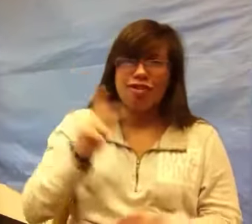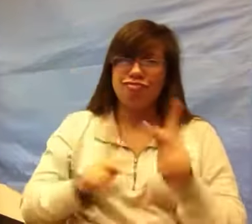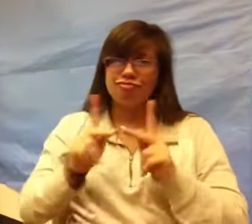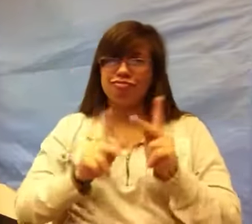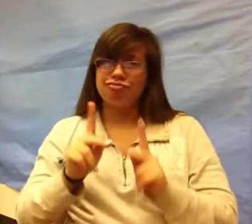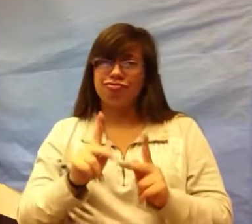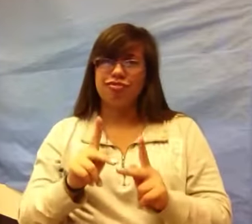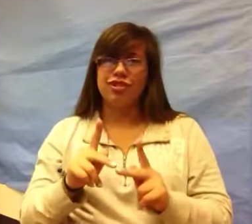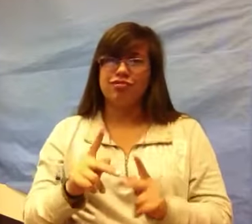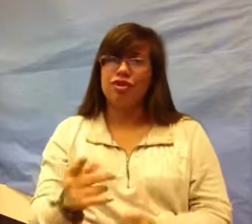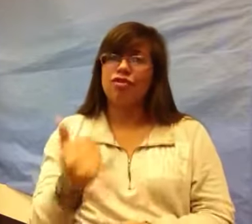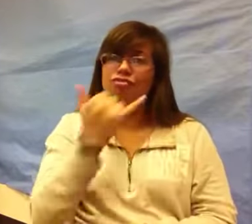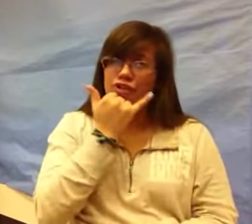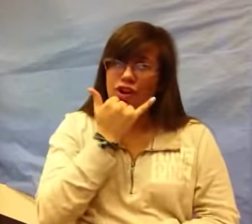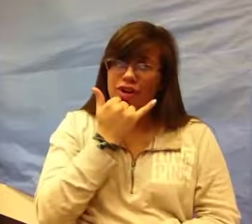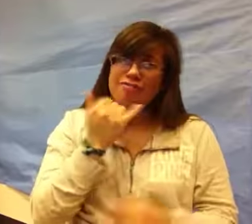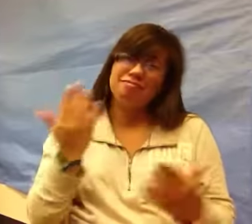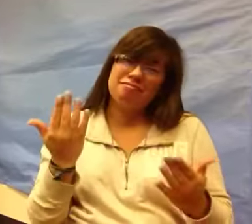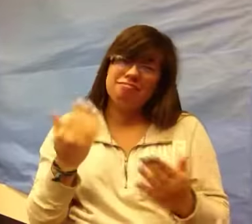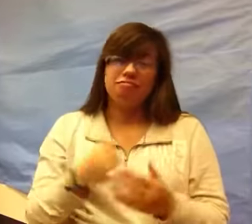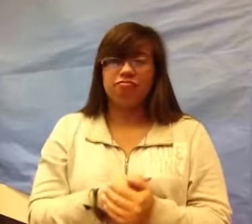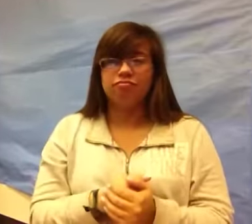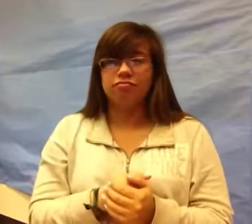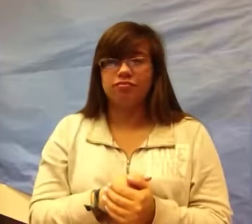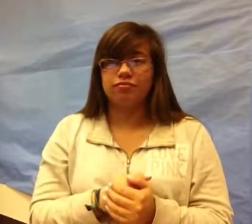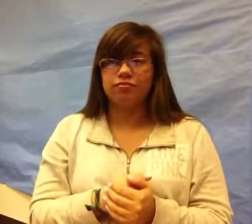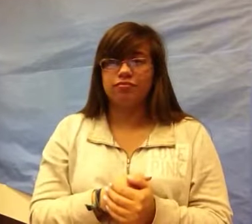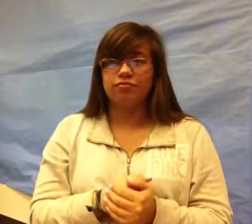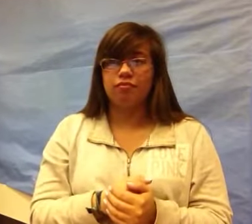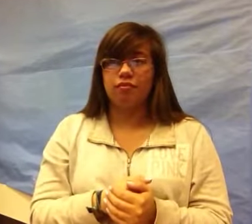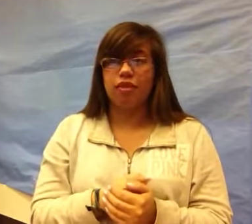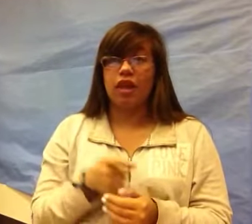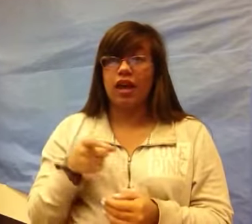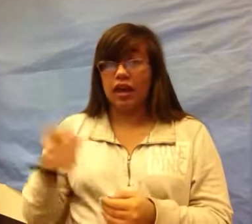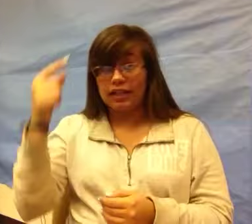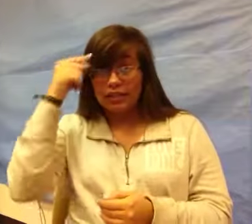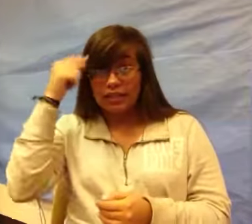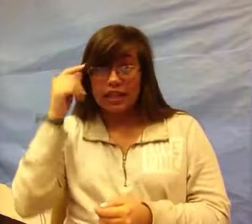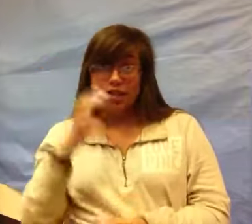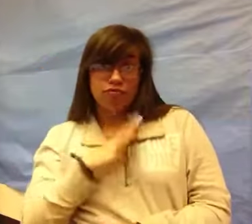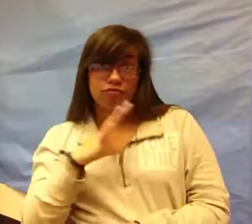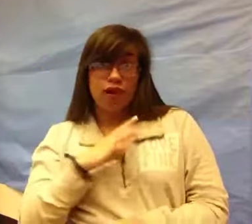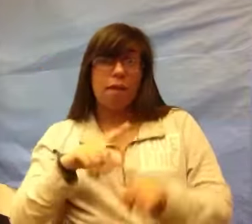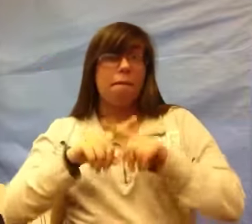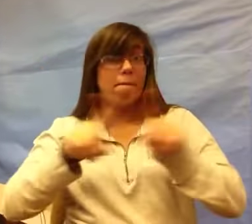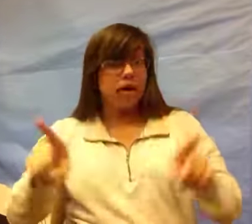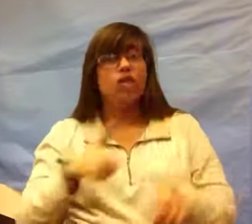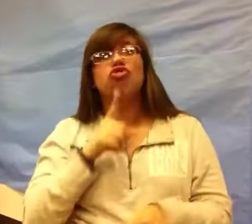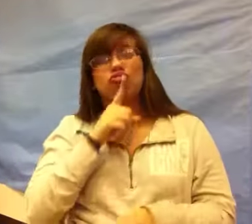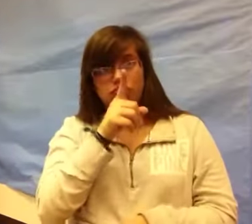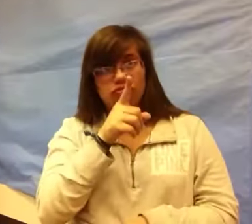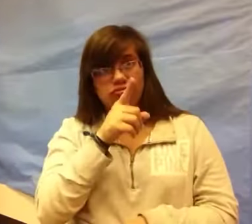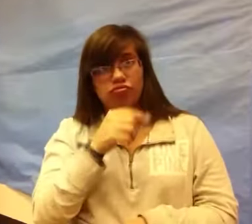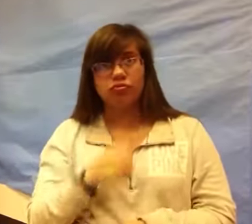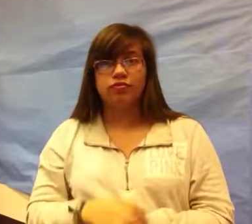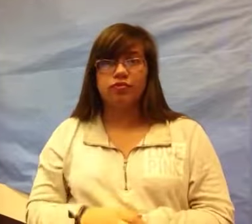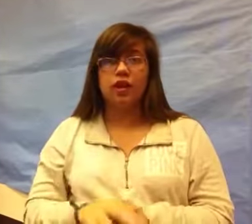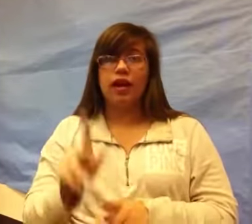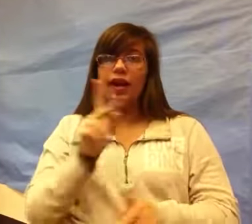people. He thought that he would find that this was true. No. People got it wrong all the time.